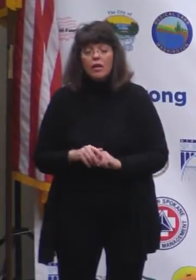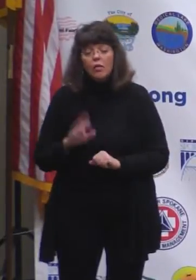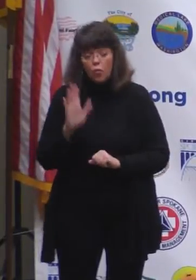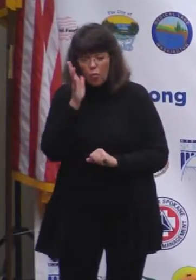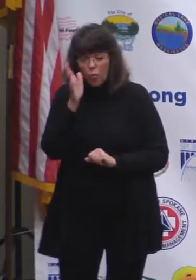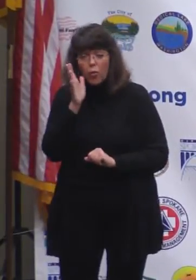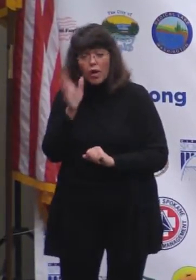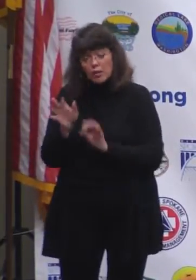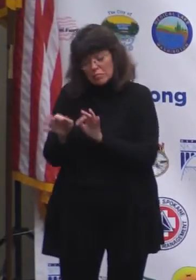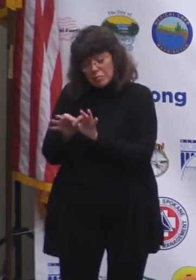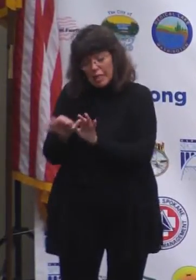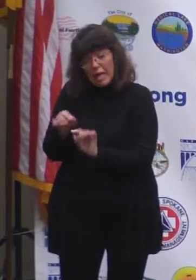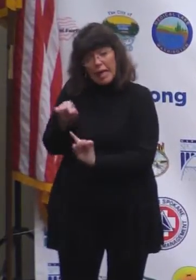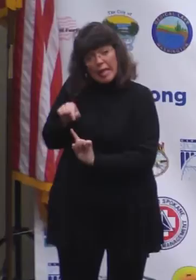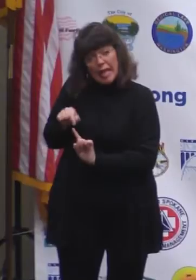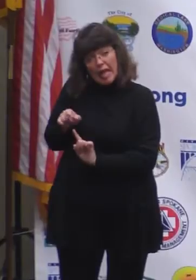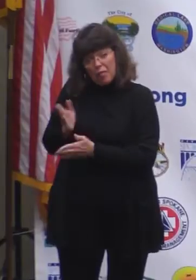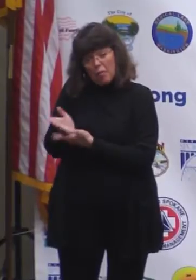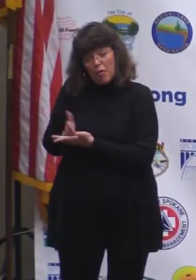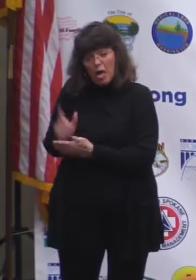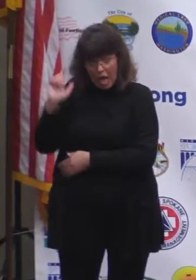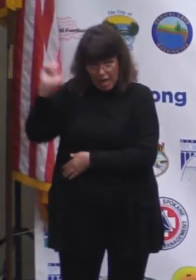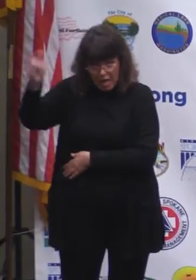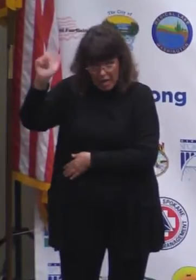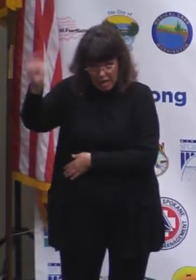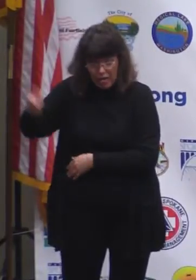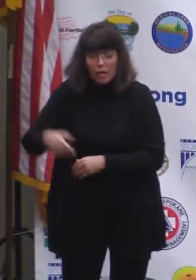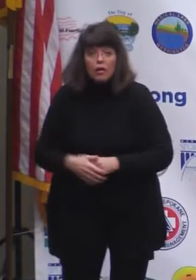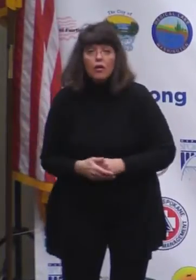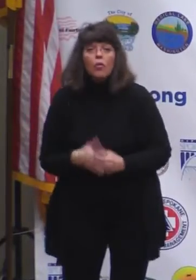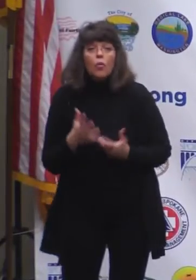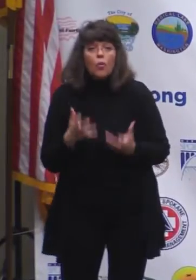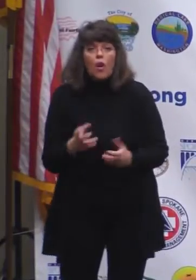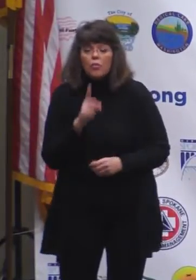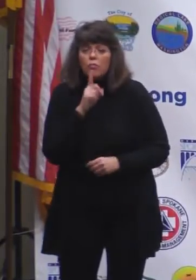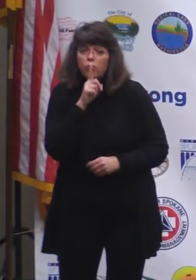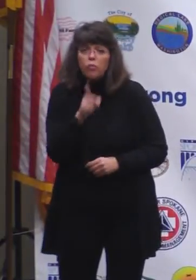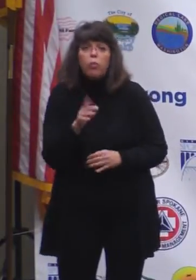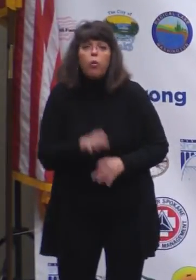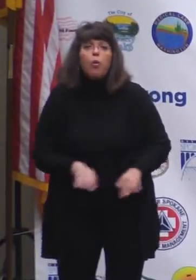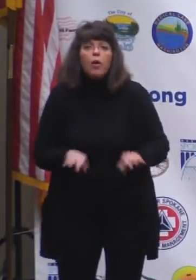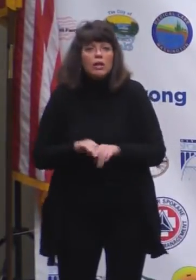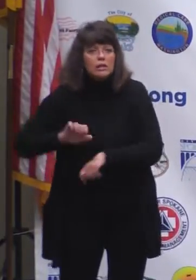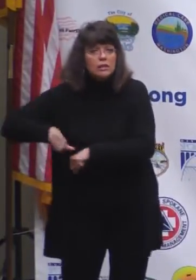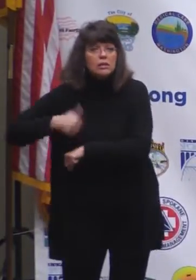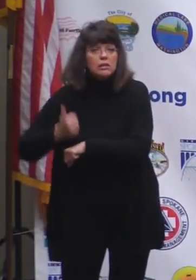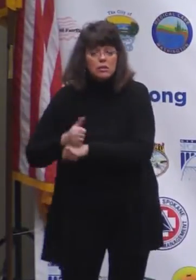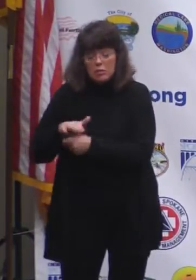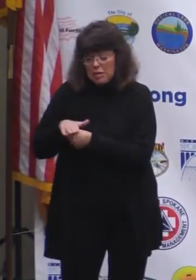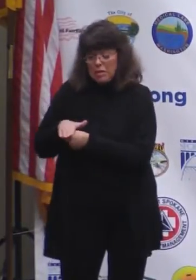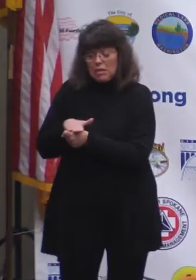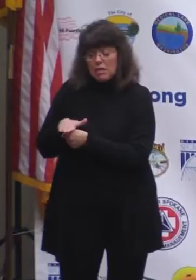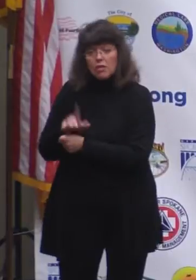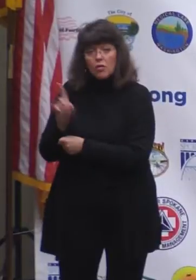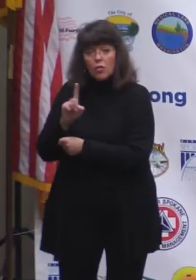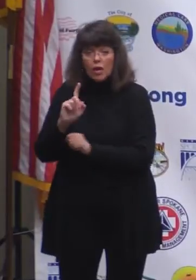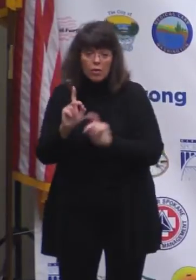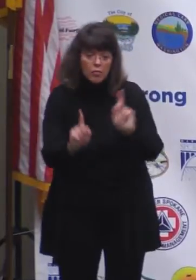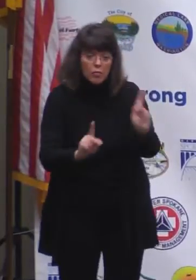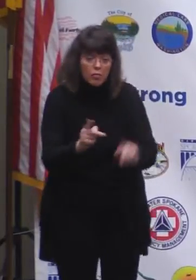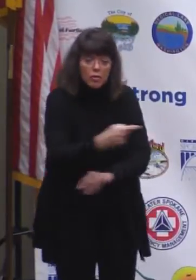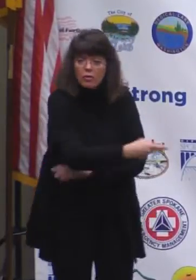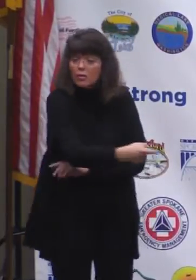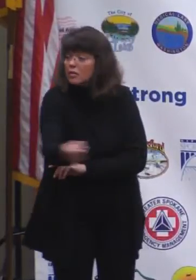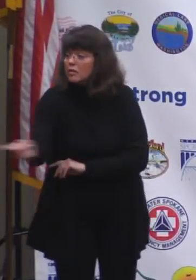who may not be able to care for themselves to receive care. Additional information about that space could come as early as